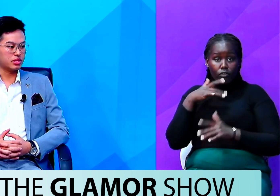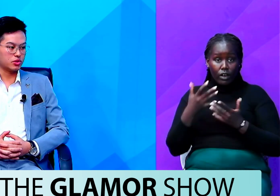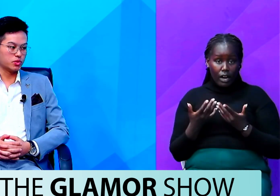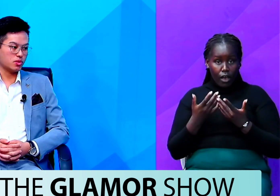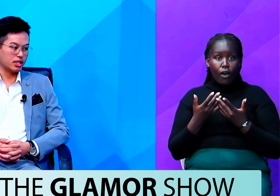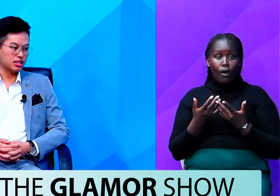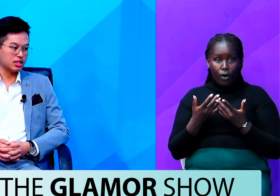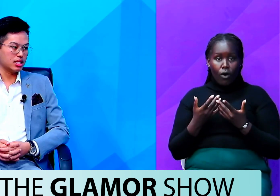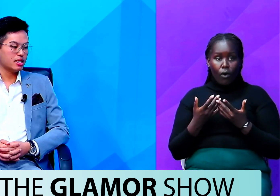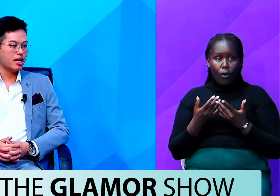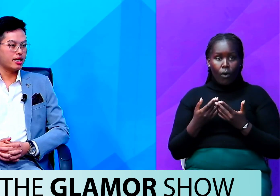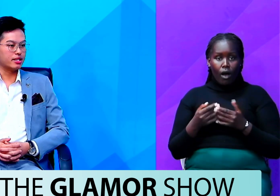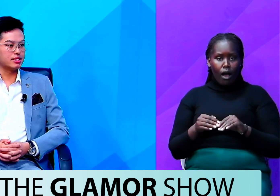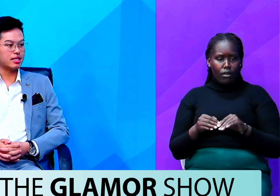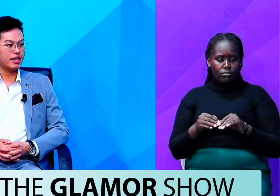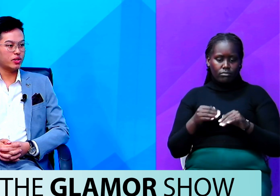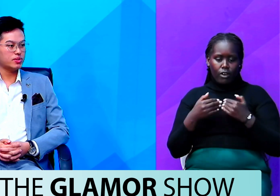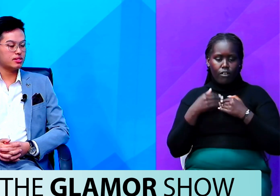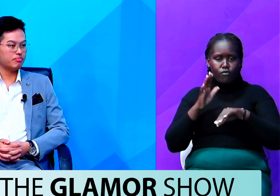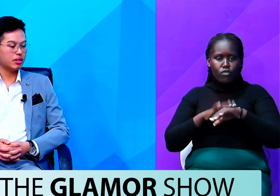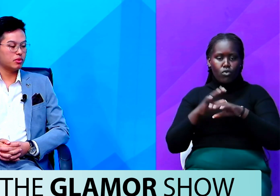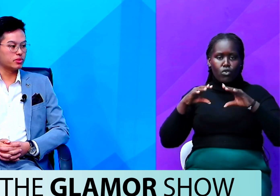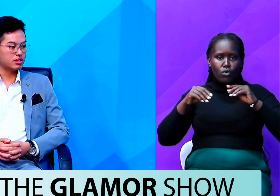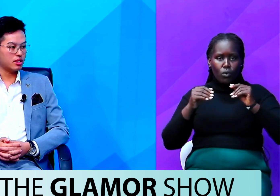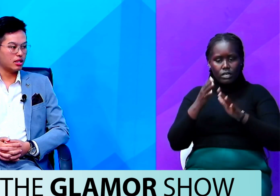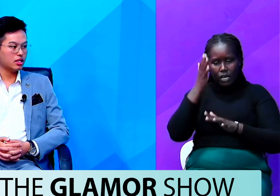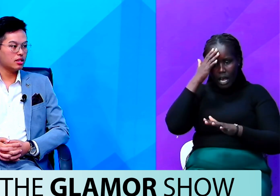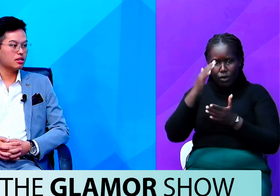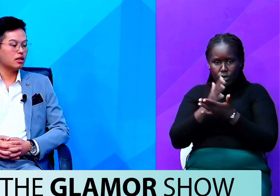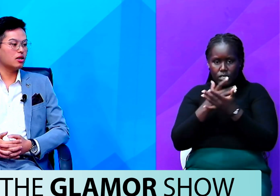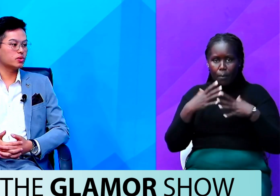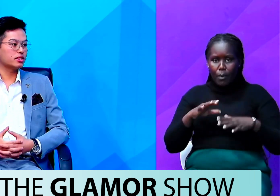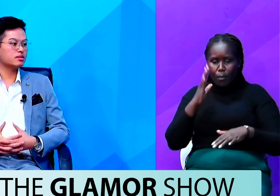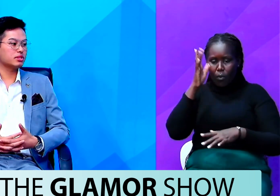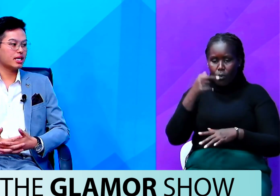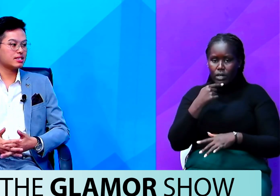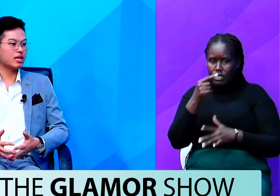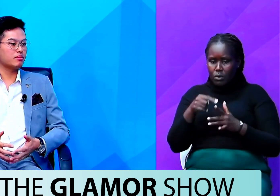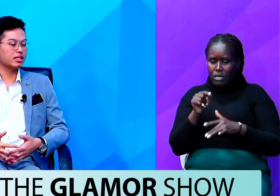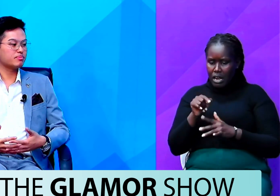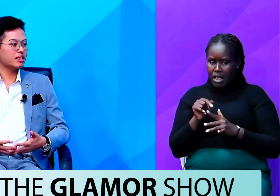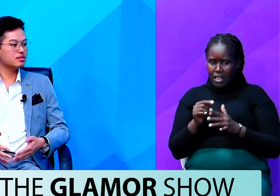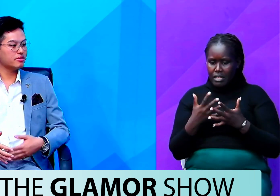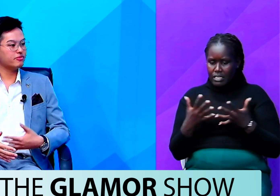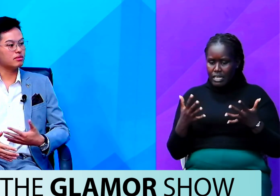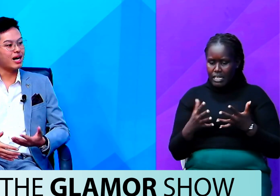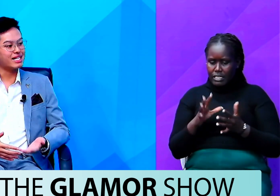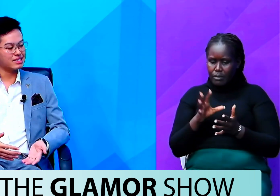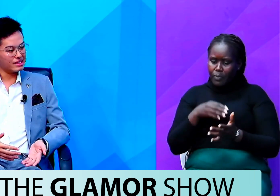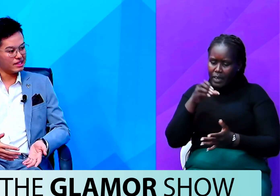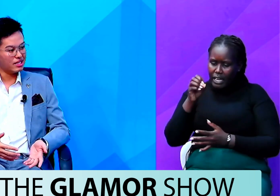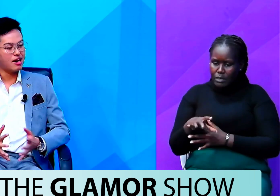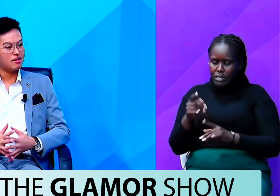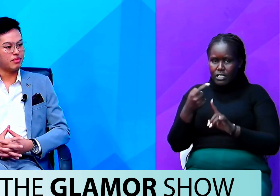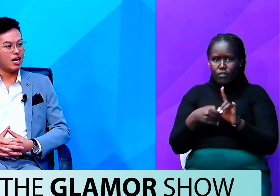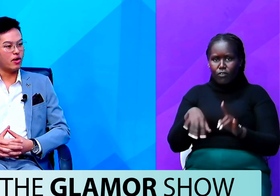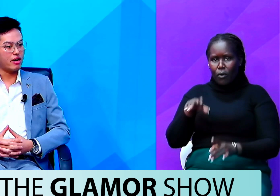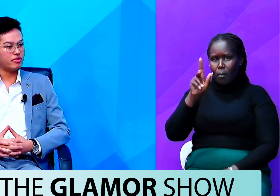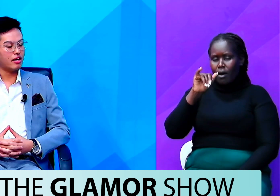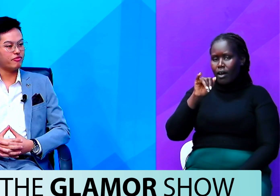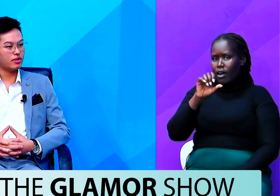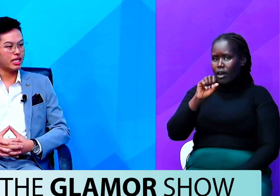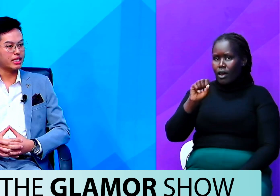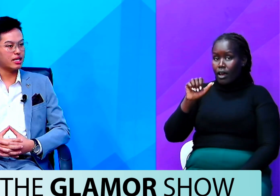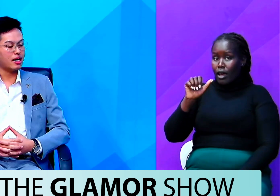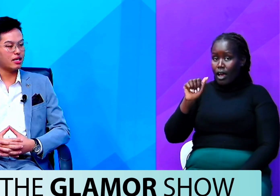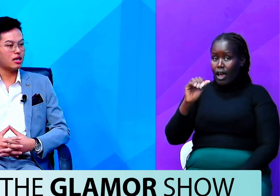insist with good quality. And I know some people would say, oh, these products might be expensive from Isaac. But however,